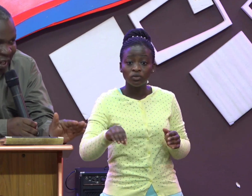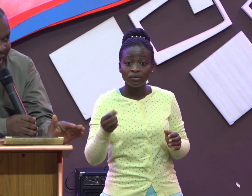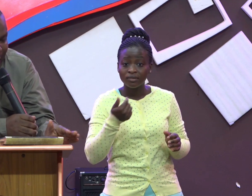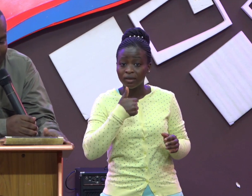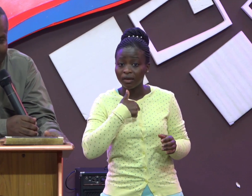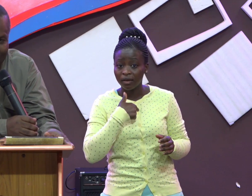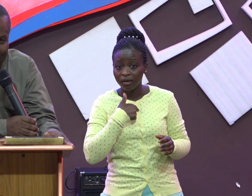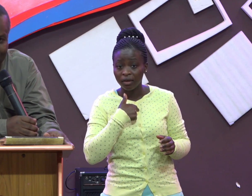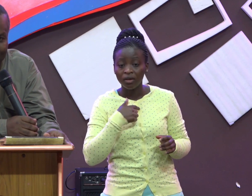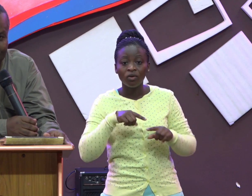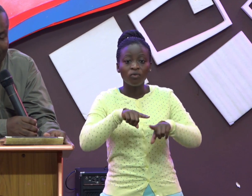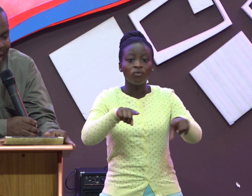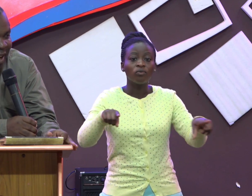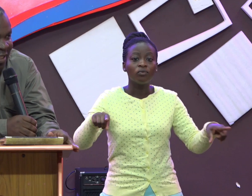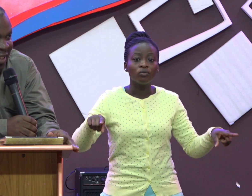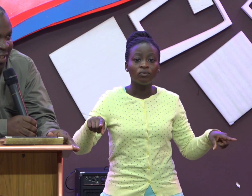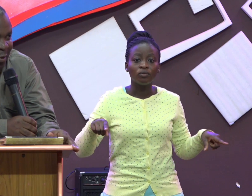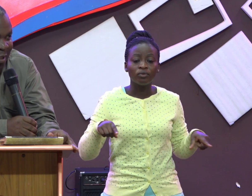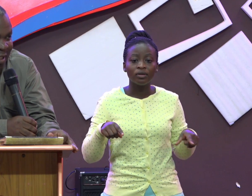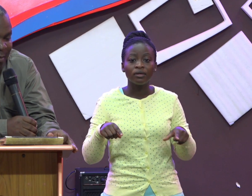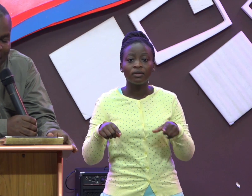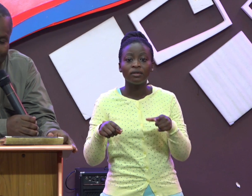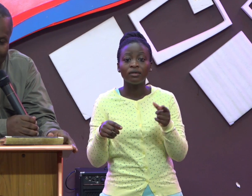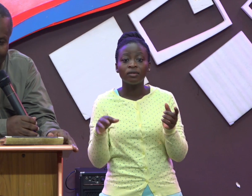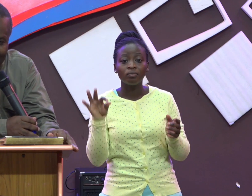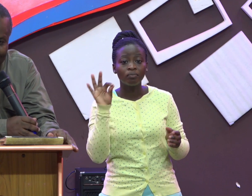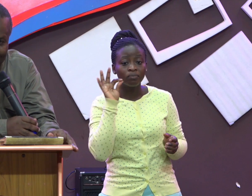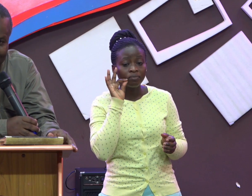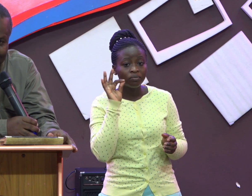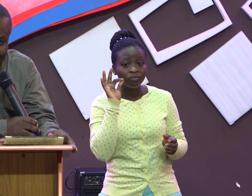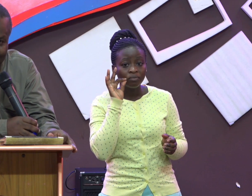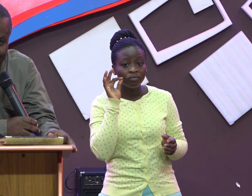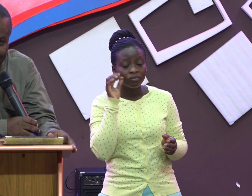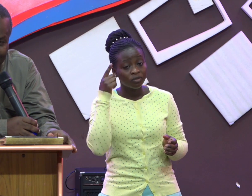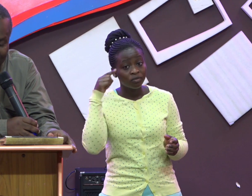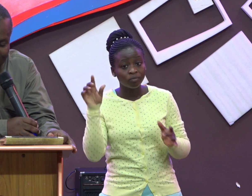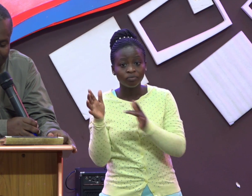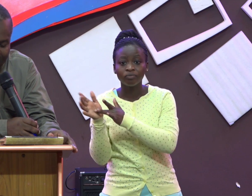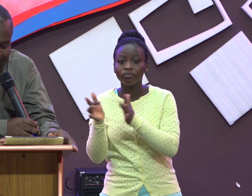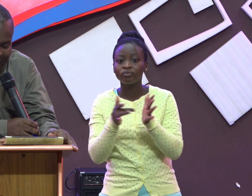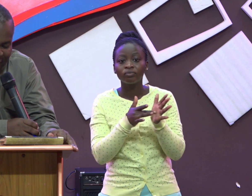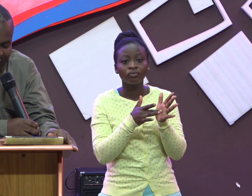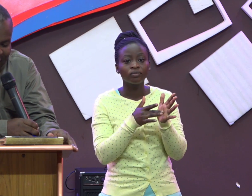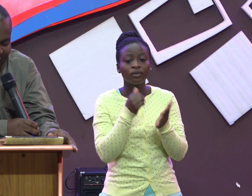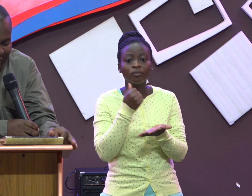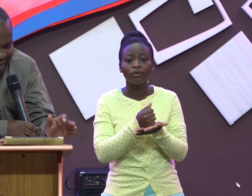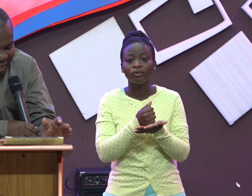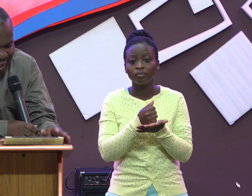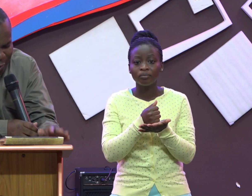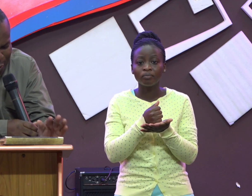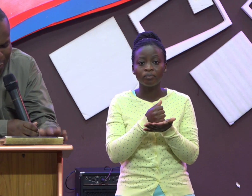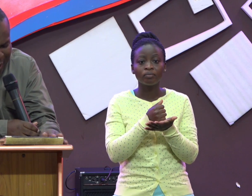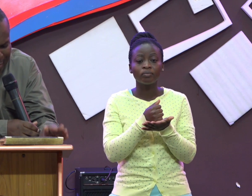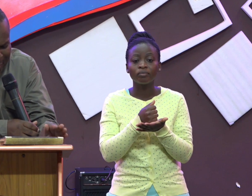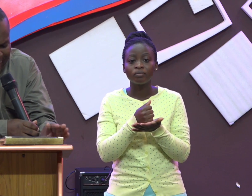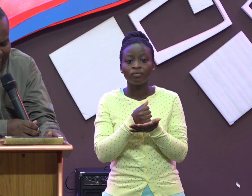me. Tubalenge ebibala. That we bear fruit. Akati ekitakuze tekibala bibala. Now something that has not grown does not bear fruit. Amina. Amen.